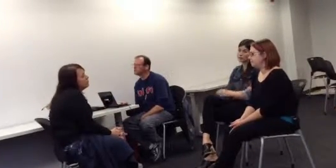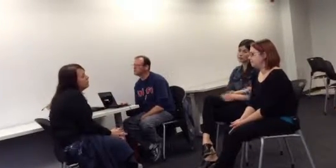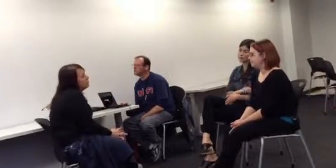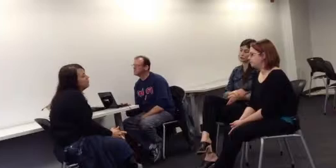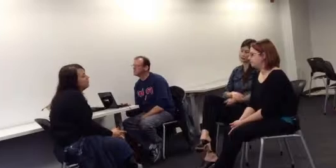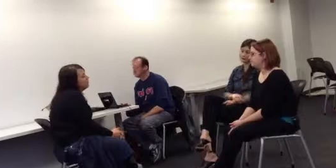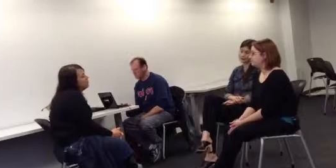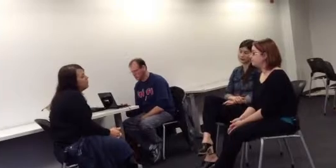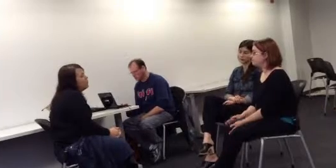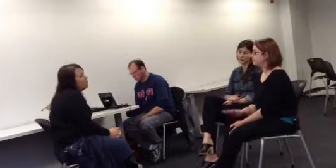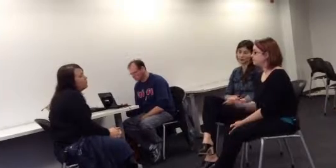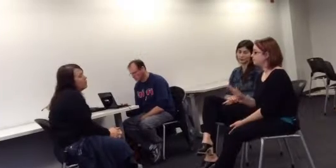Did your parents learn how to sign?